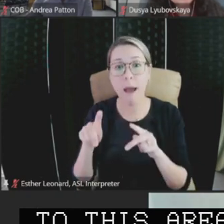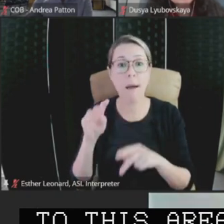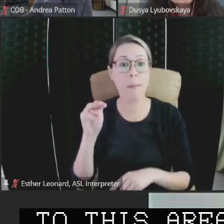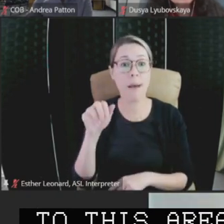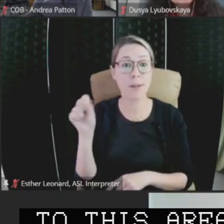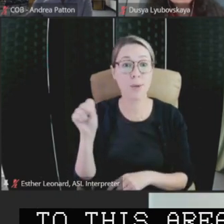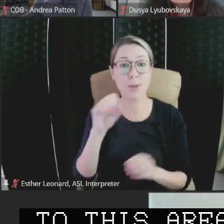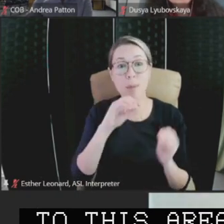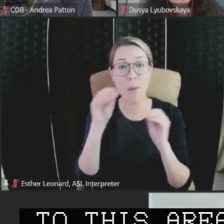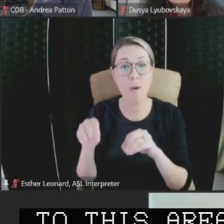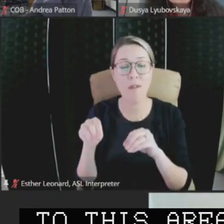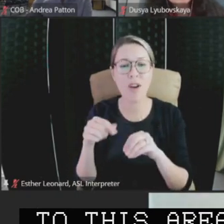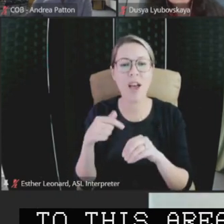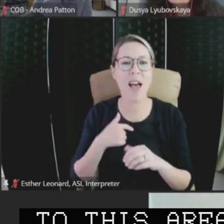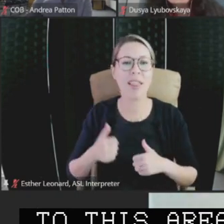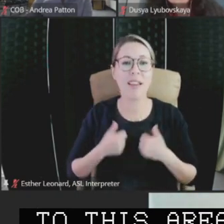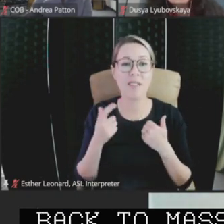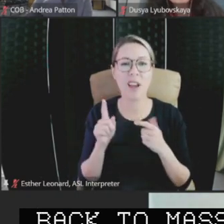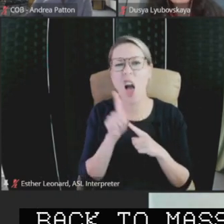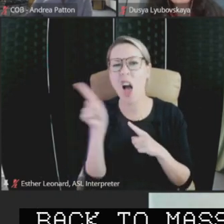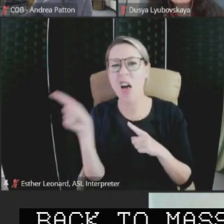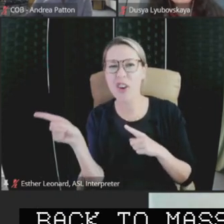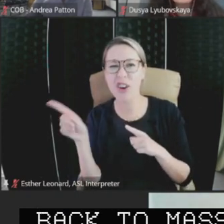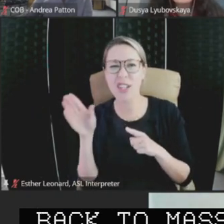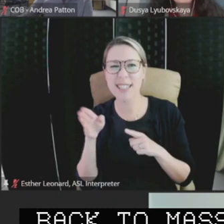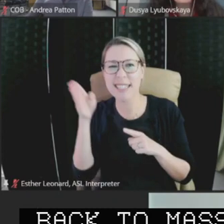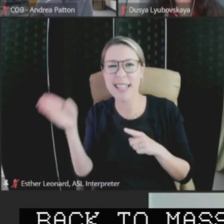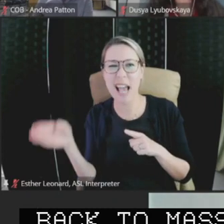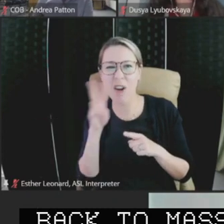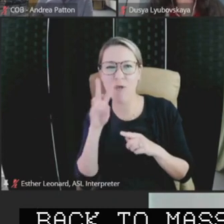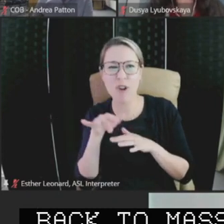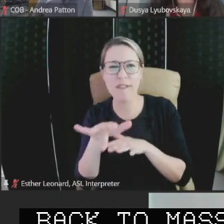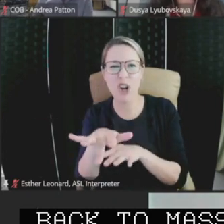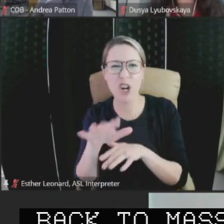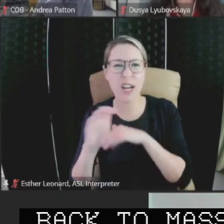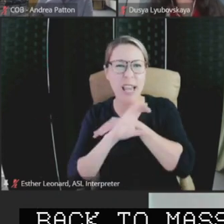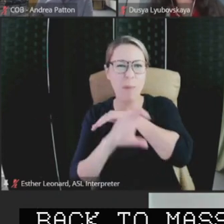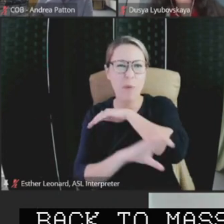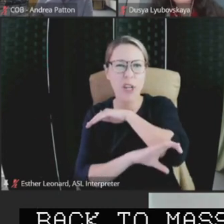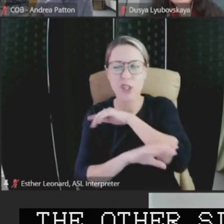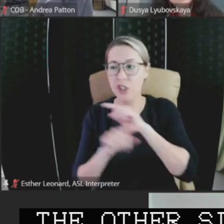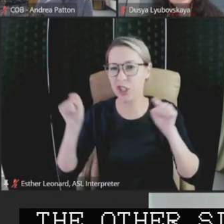on the other side of the river in Cambridge and participated in their